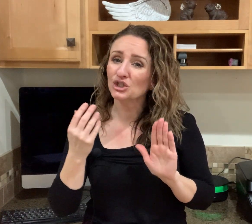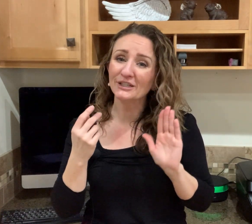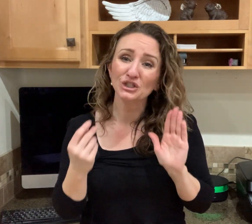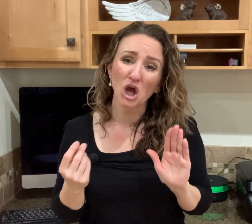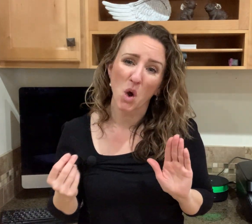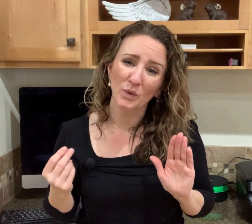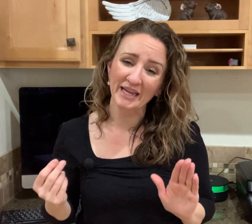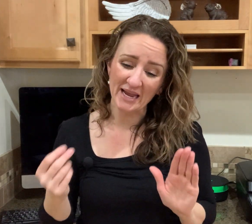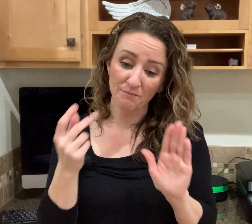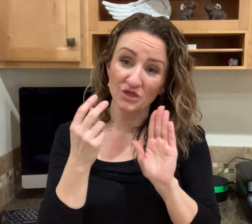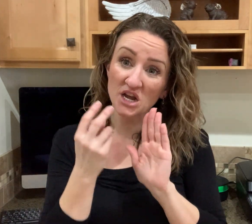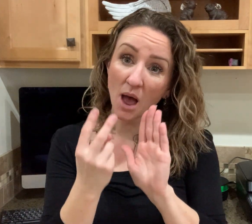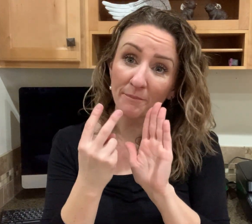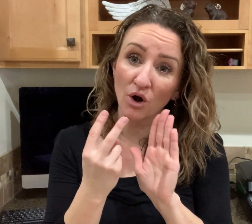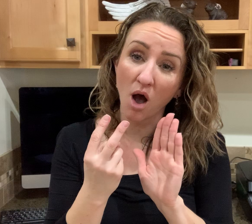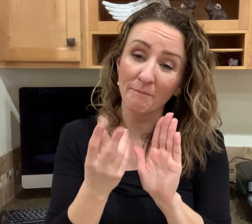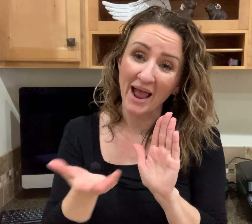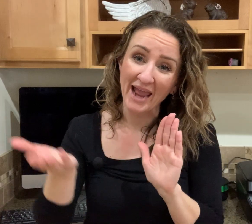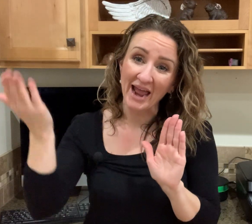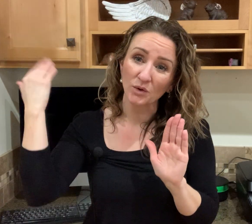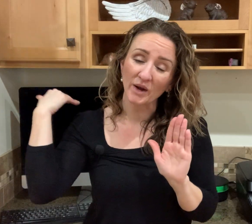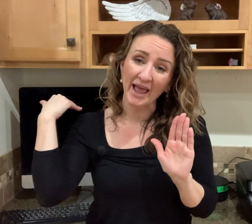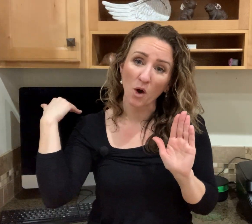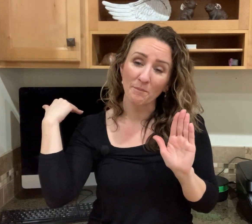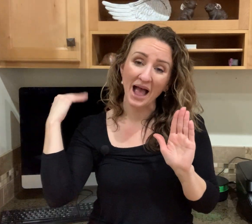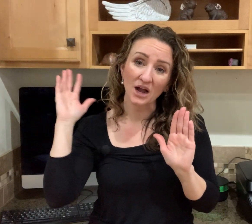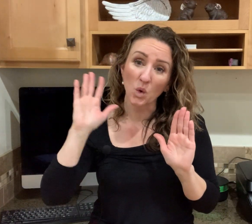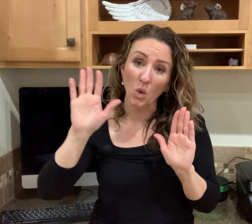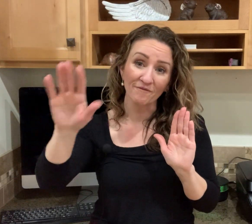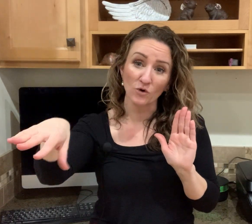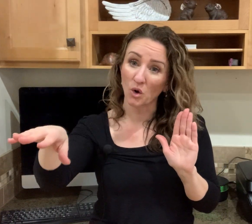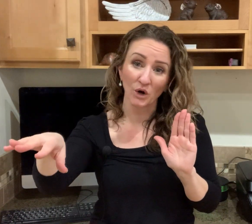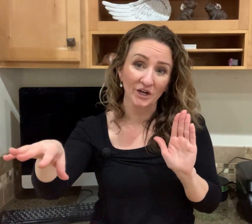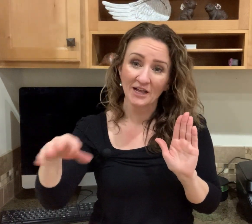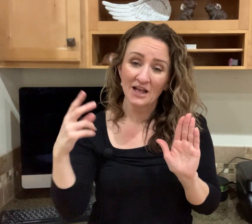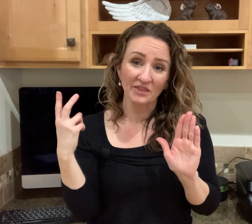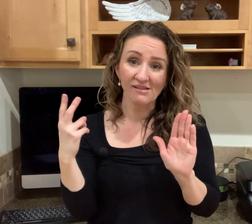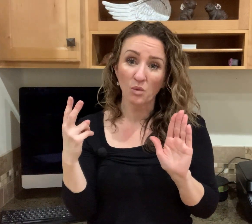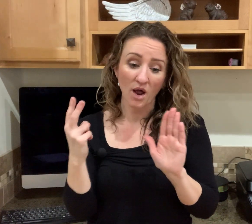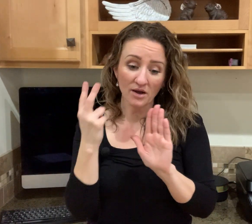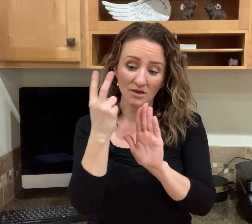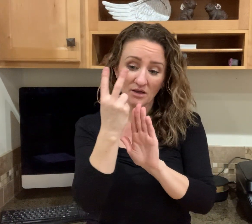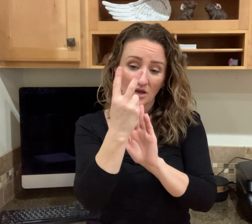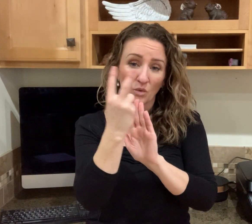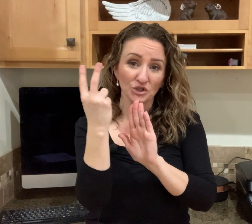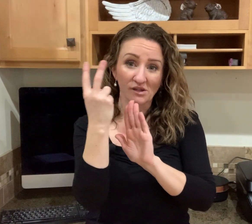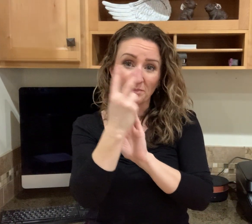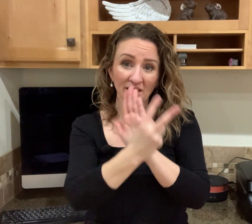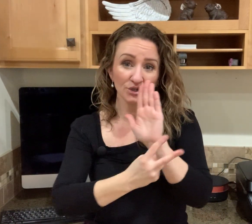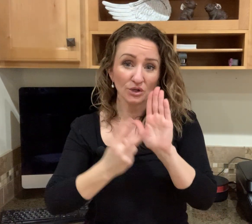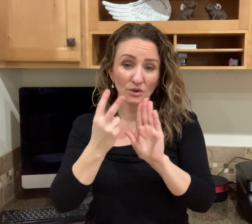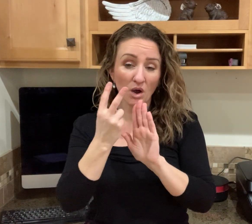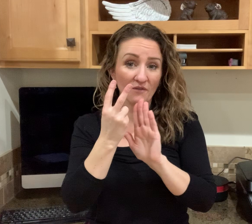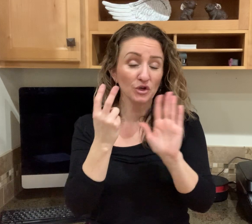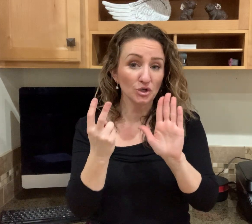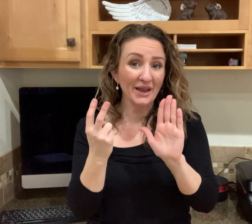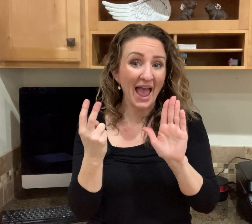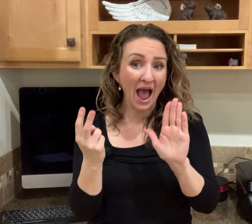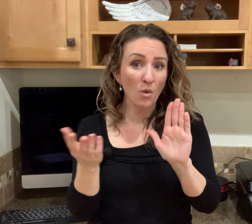actually don't keep the number on my hand when I go back or forward. This one will just be 2. If you're doing